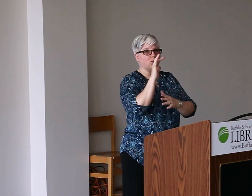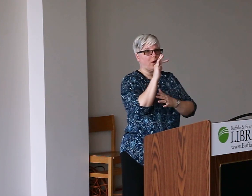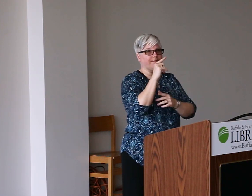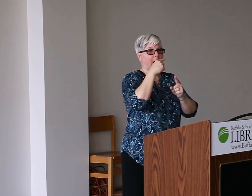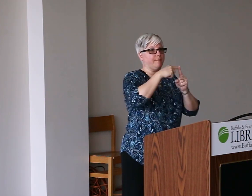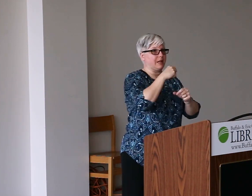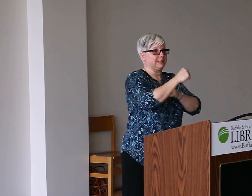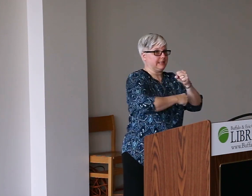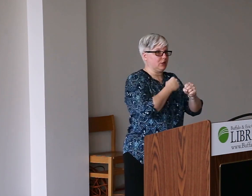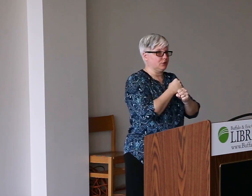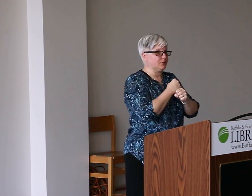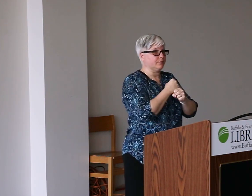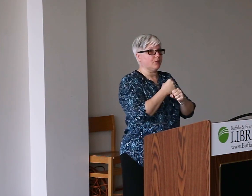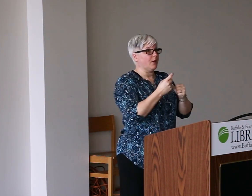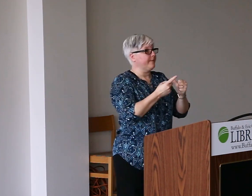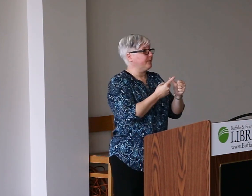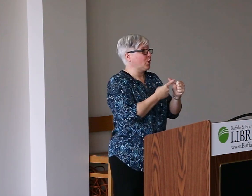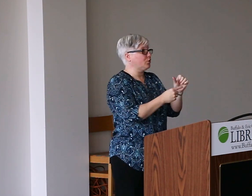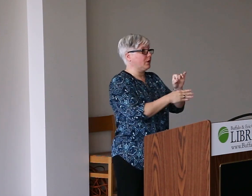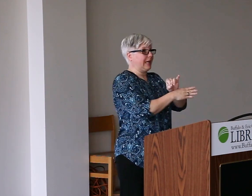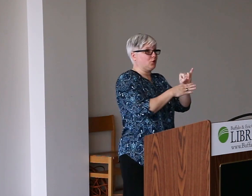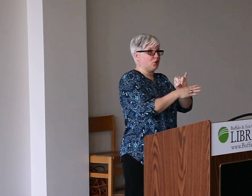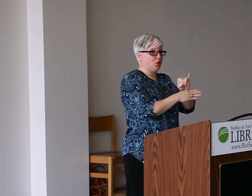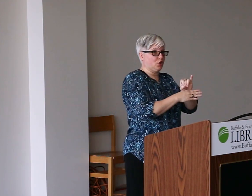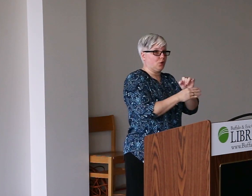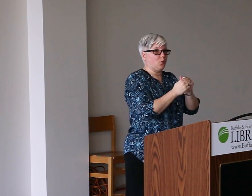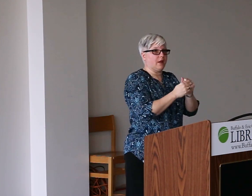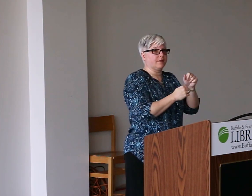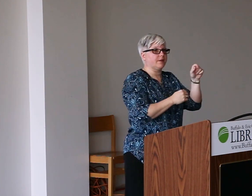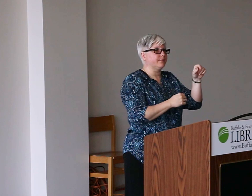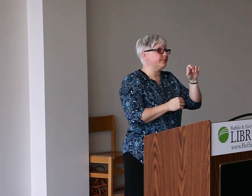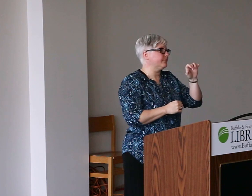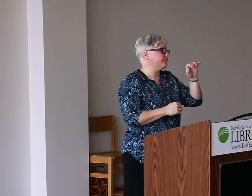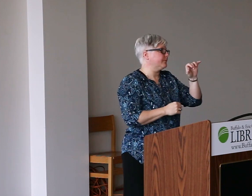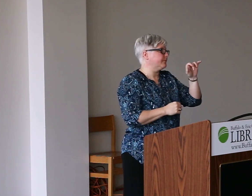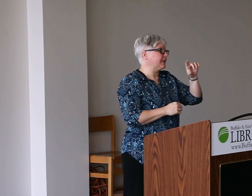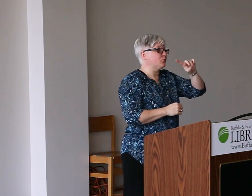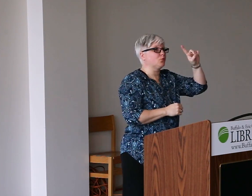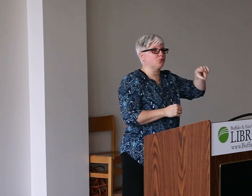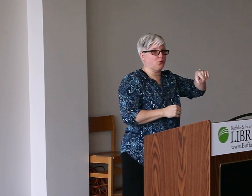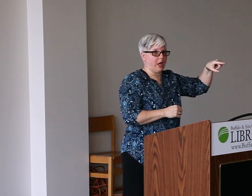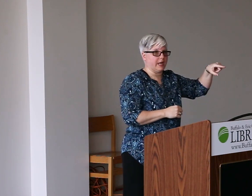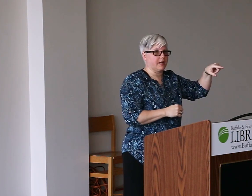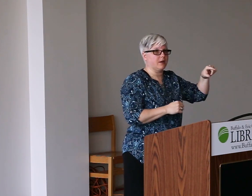graduated, I've worked in human services for 25 plus years. I did an internship